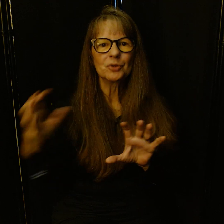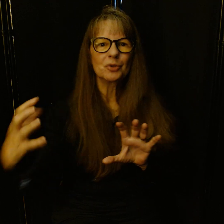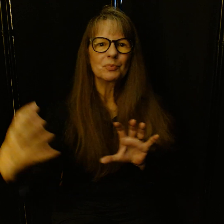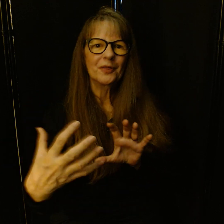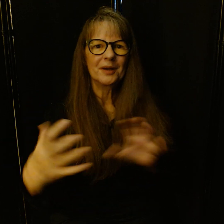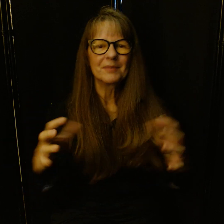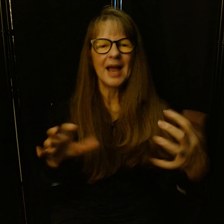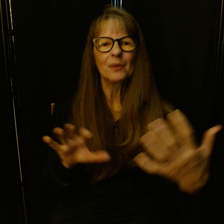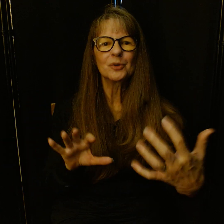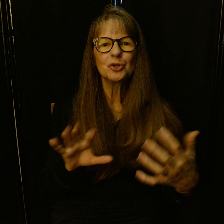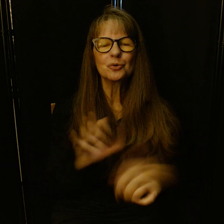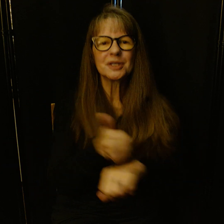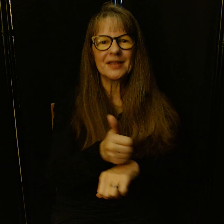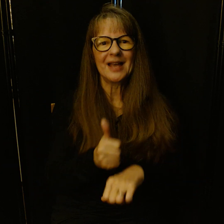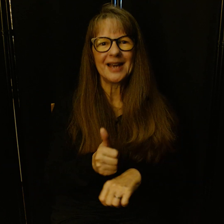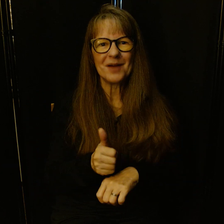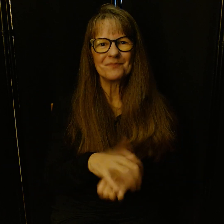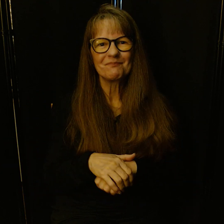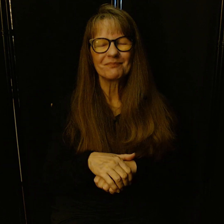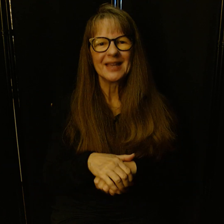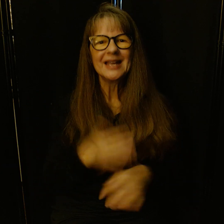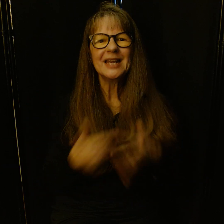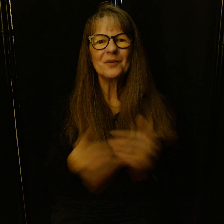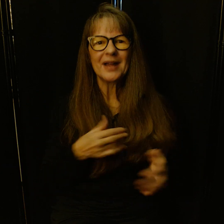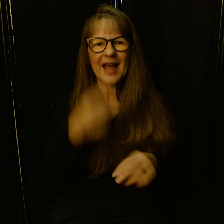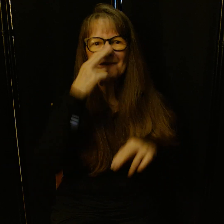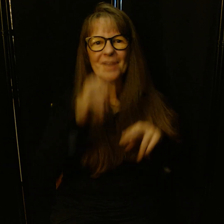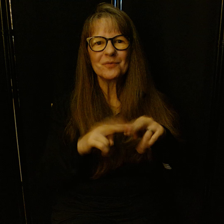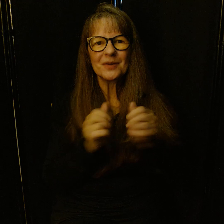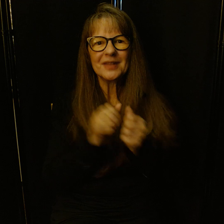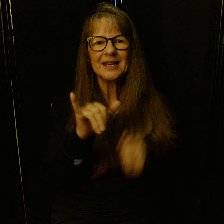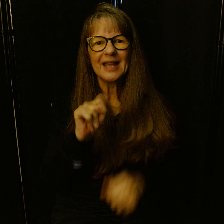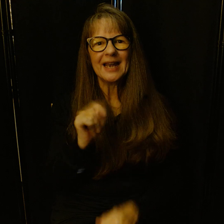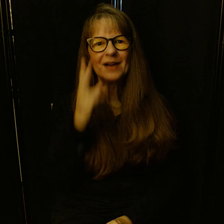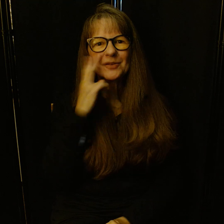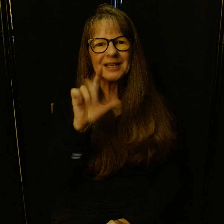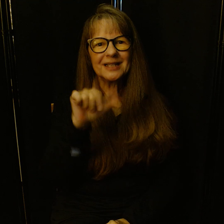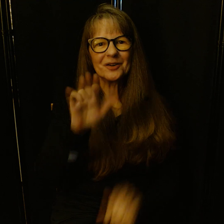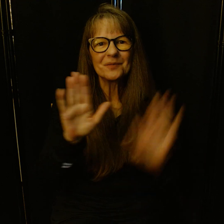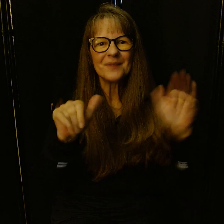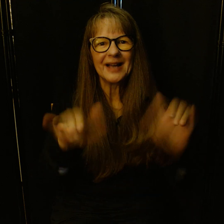put them? How would you set that up? Anyway, have fun with it, and I'll see you later. Bye.